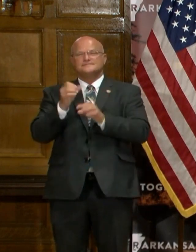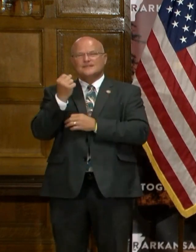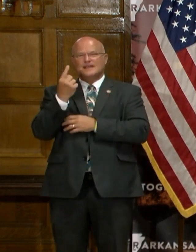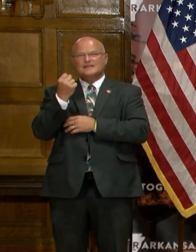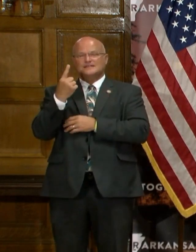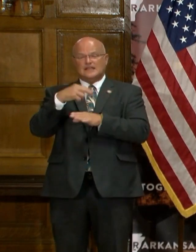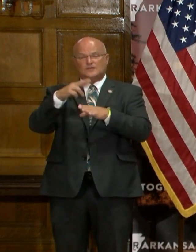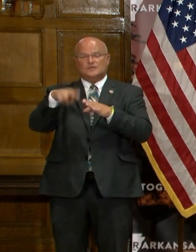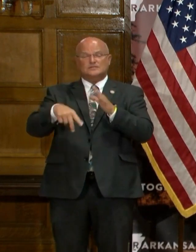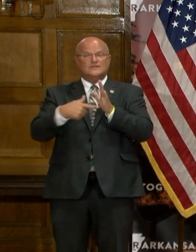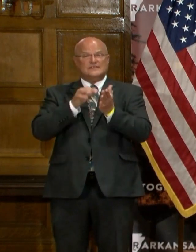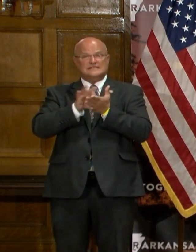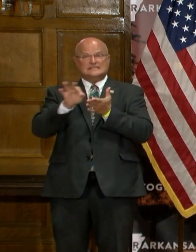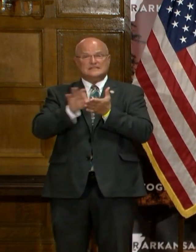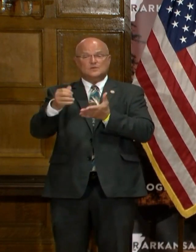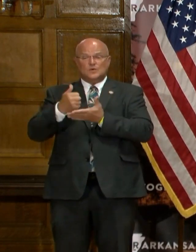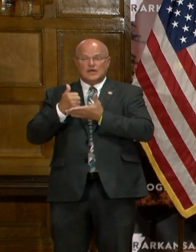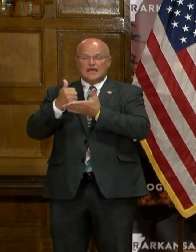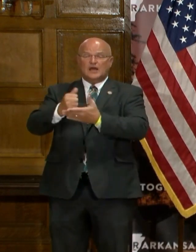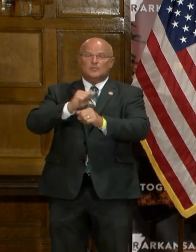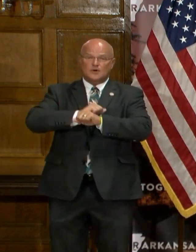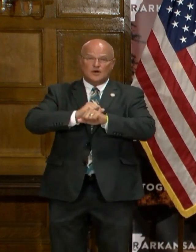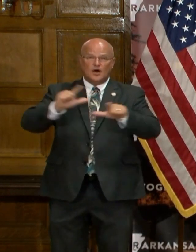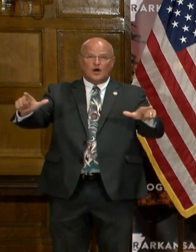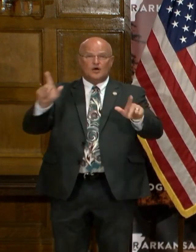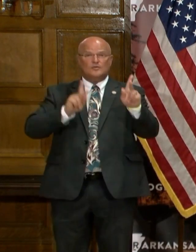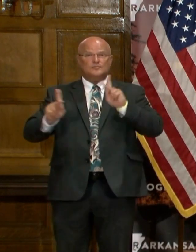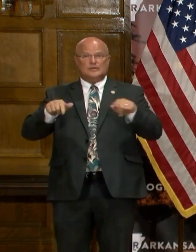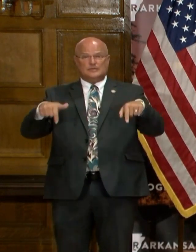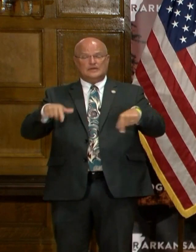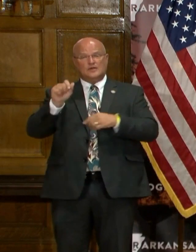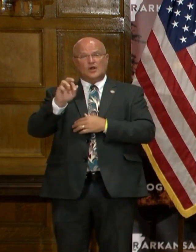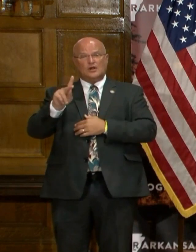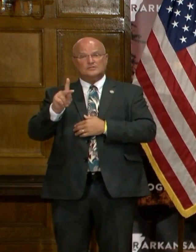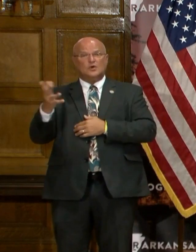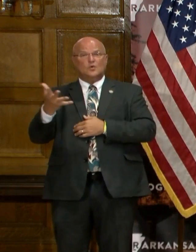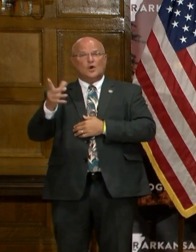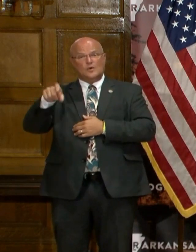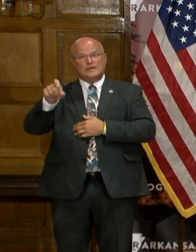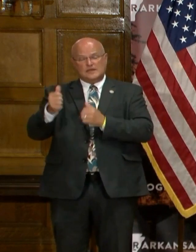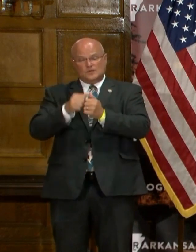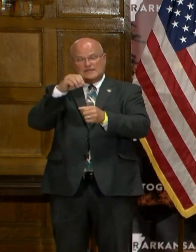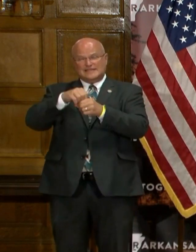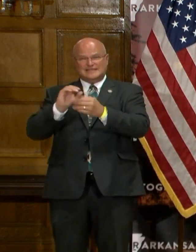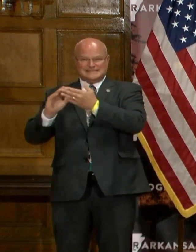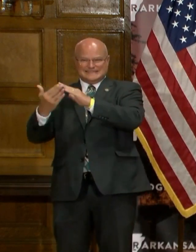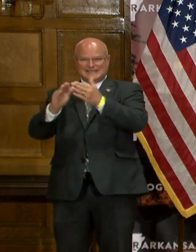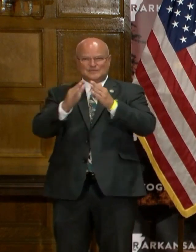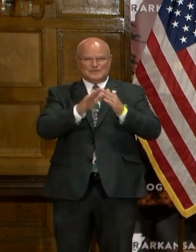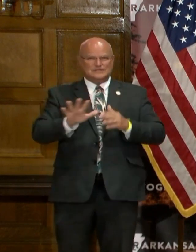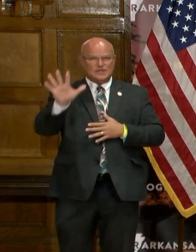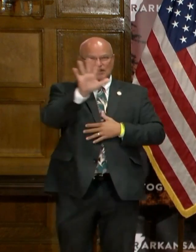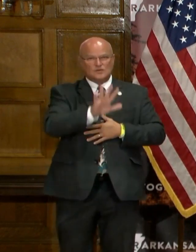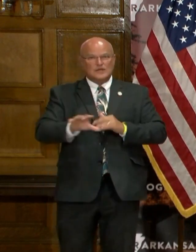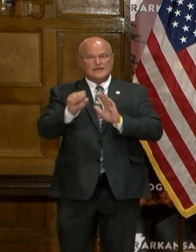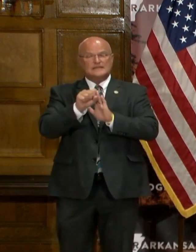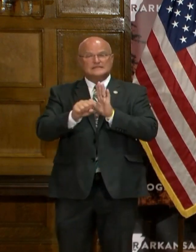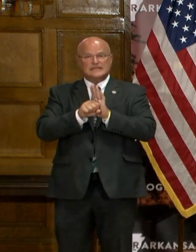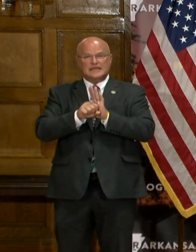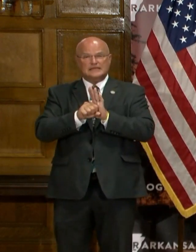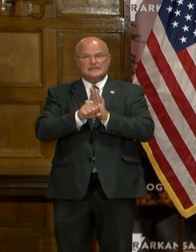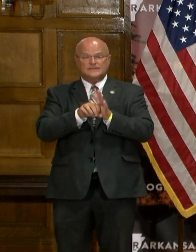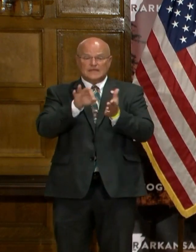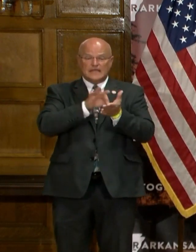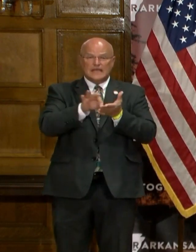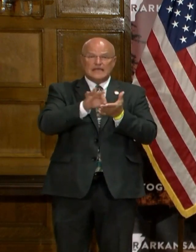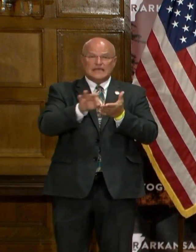understand that the results of the census will help all Arkansans to get what we especially need within our communities. And being counted